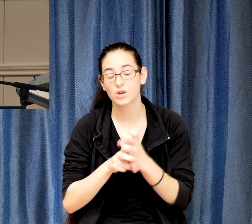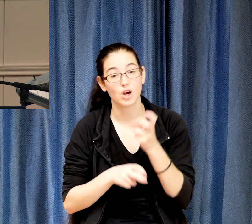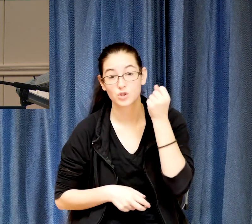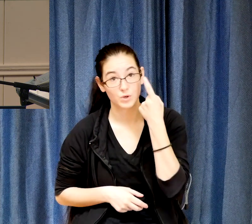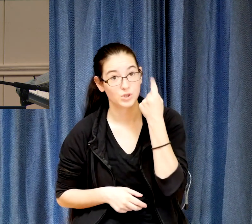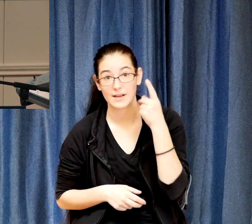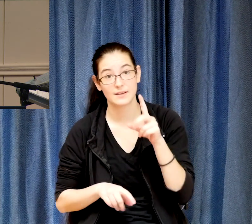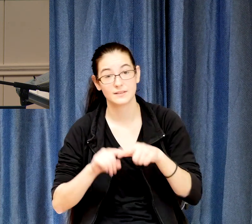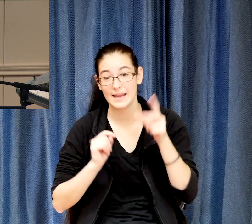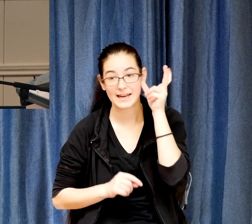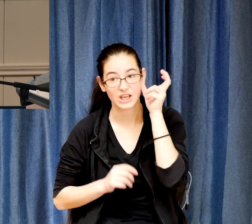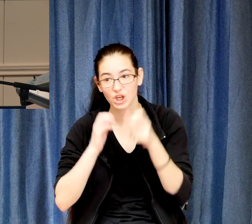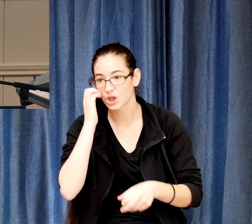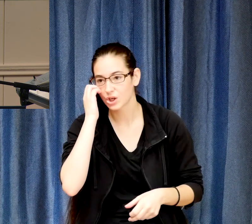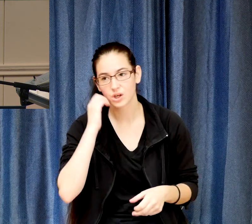to see,